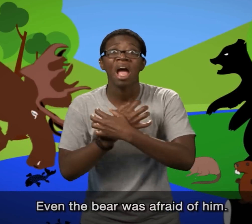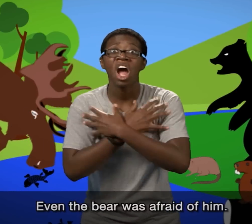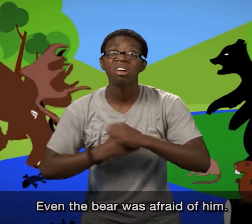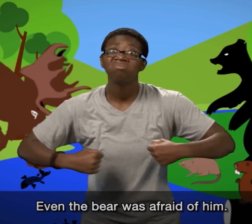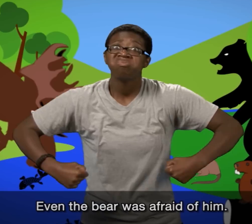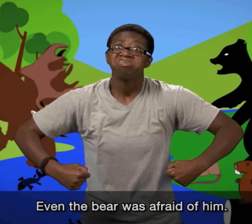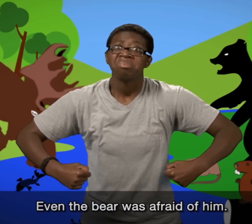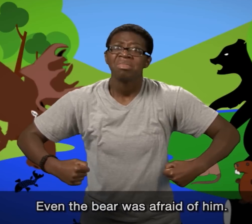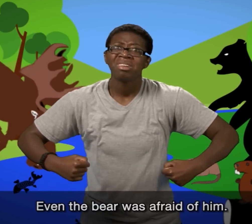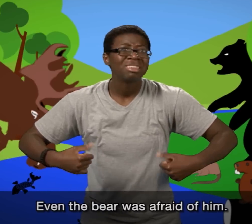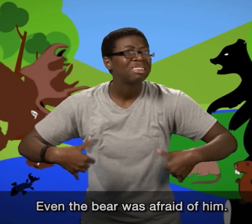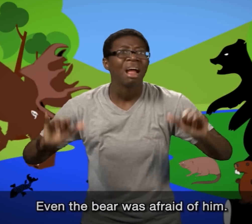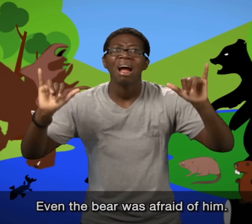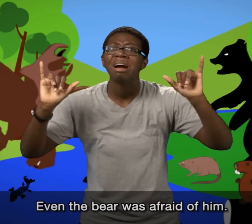Even the bear was afraid of him.